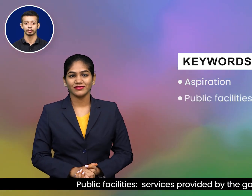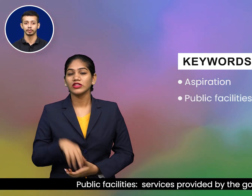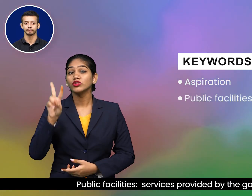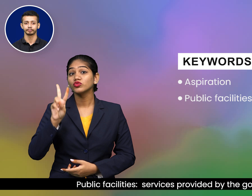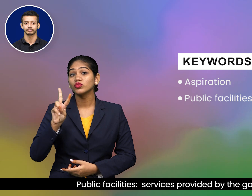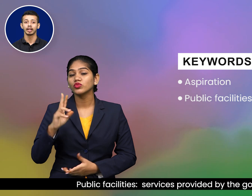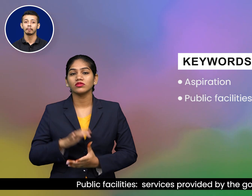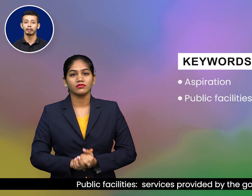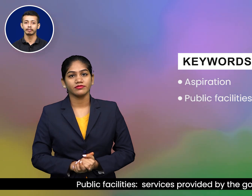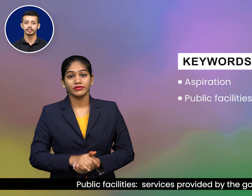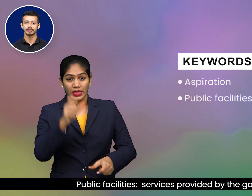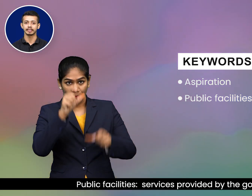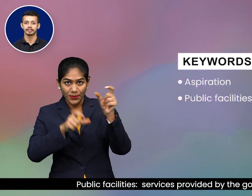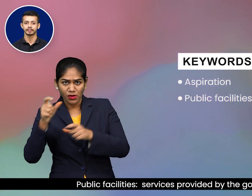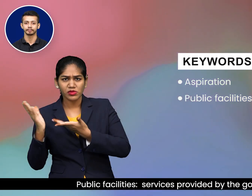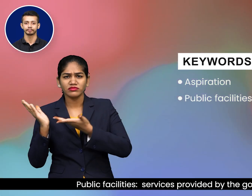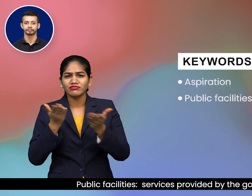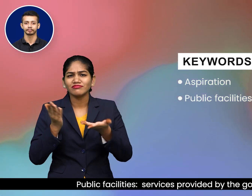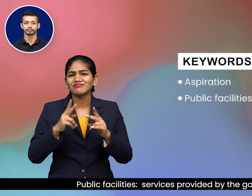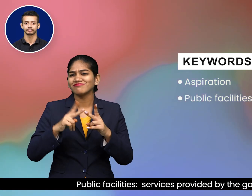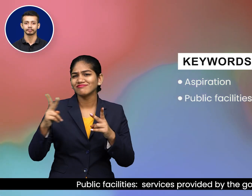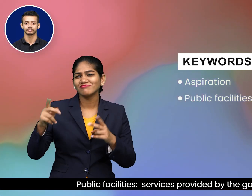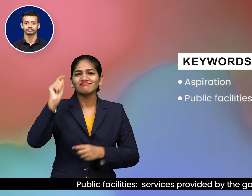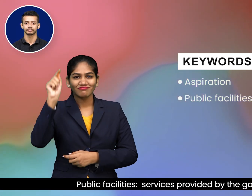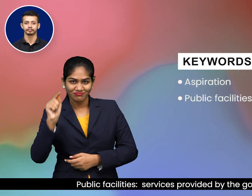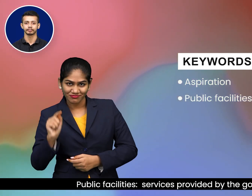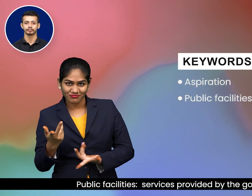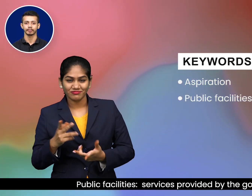Number 2. Public facilities.